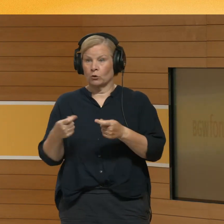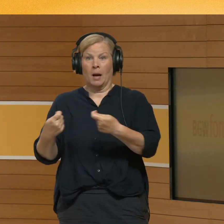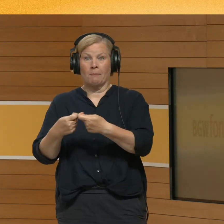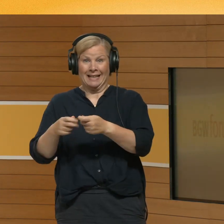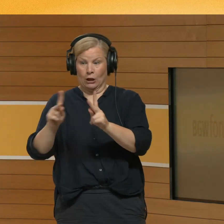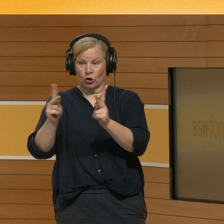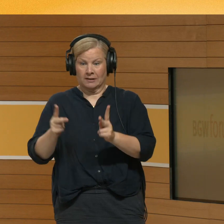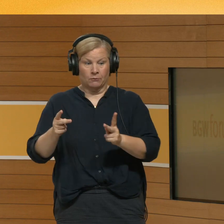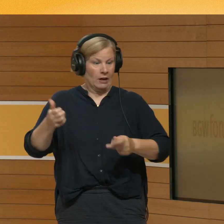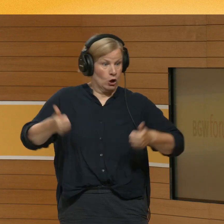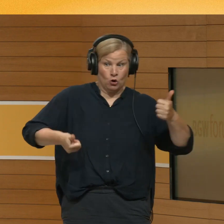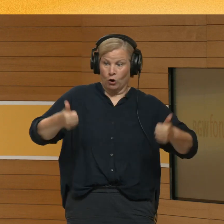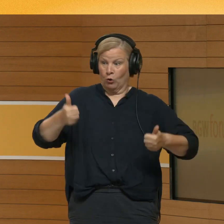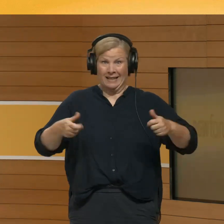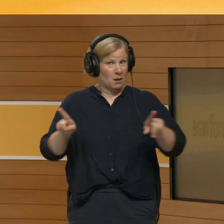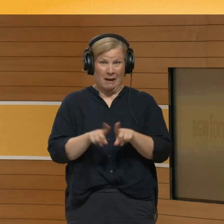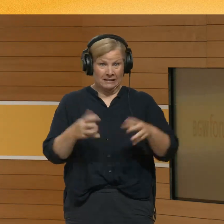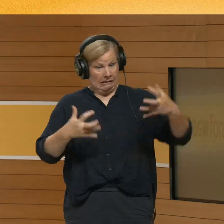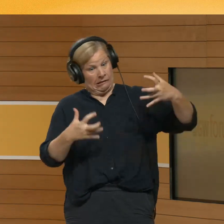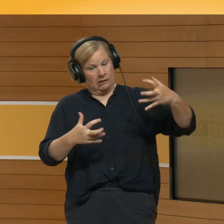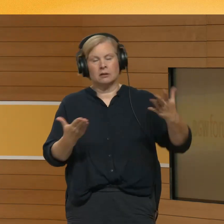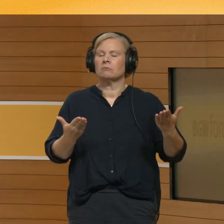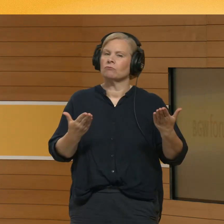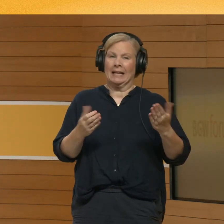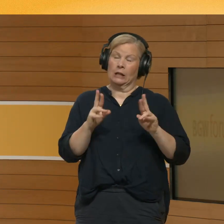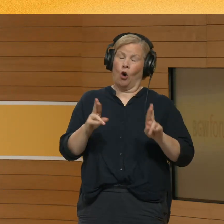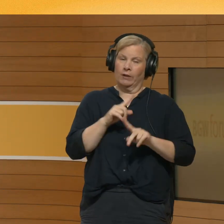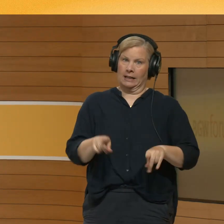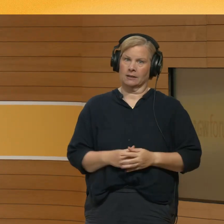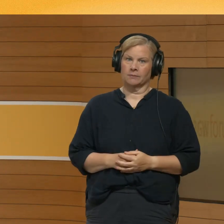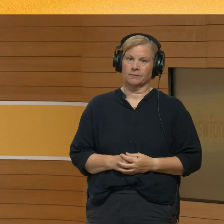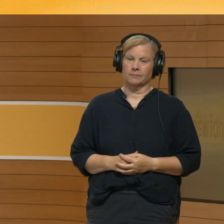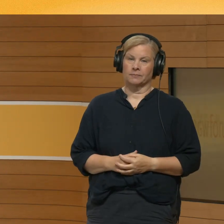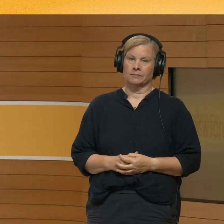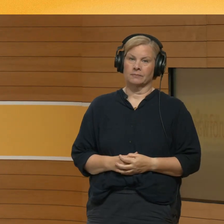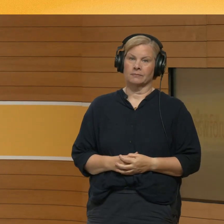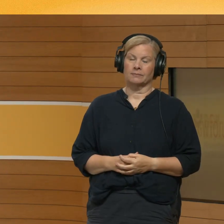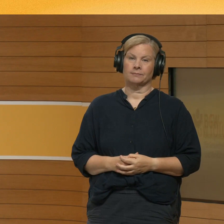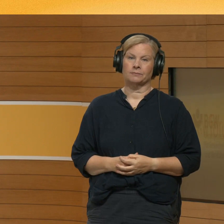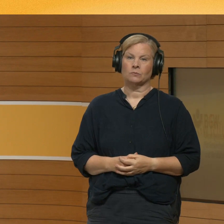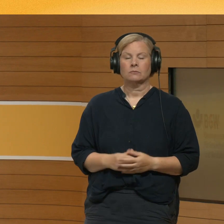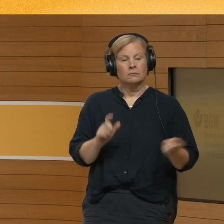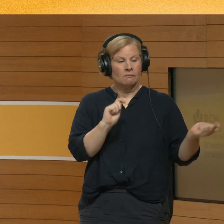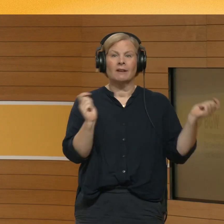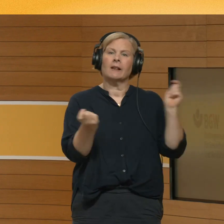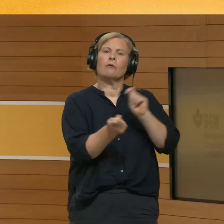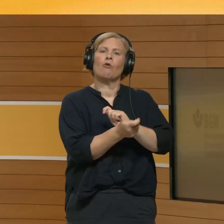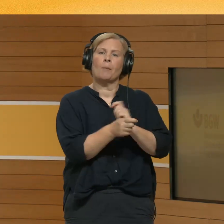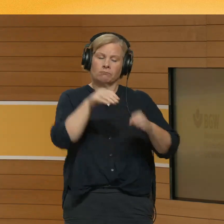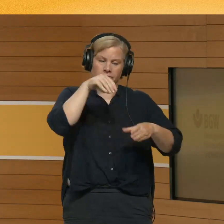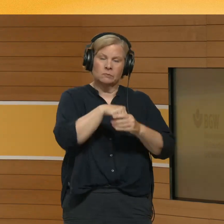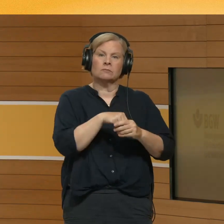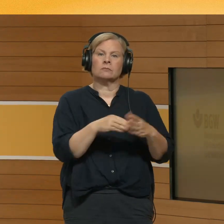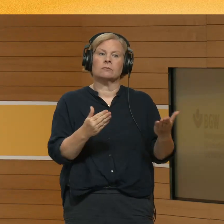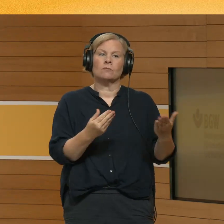because the reform is much about the requirements regarding the financial system, and also the requirements